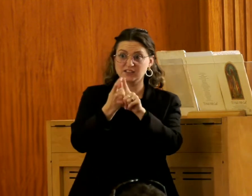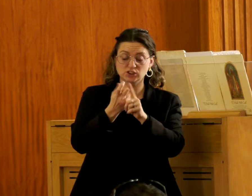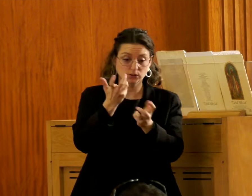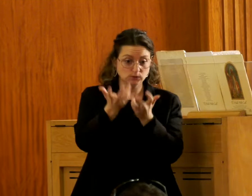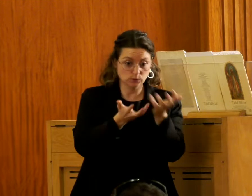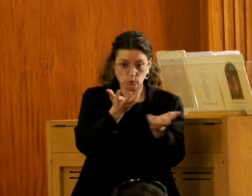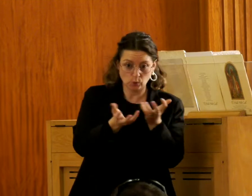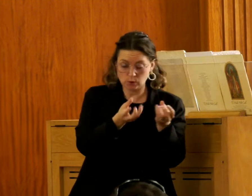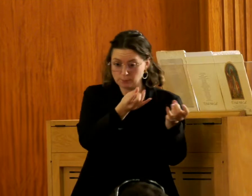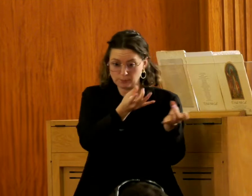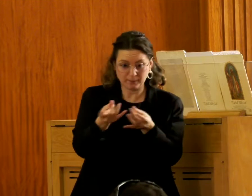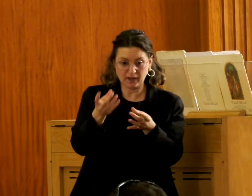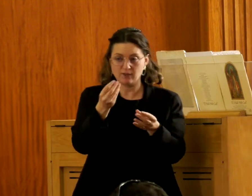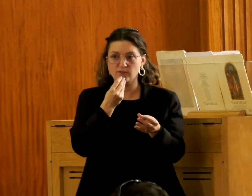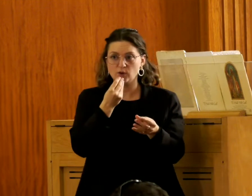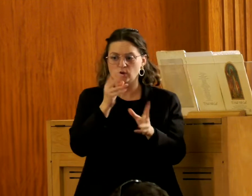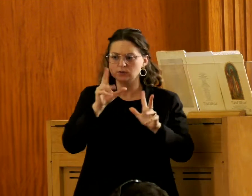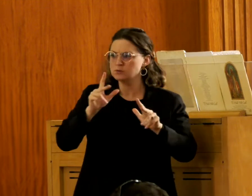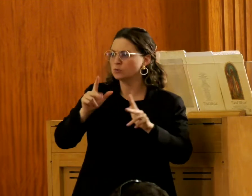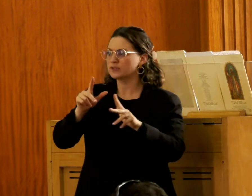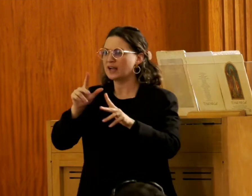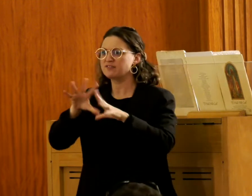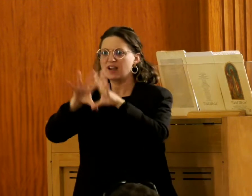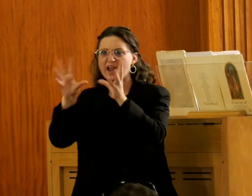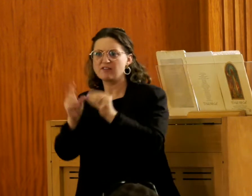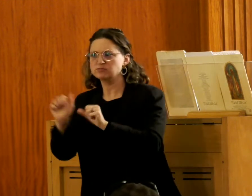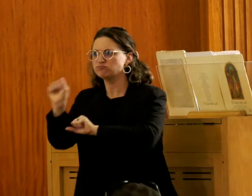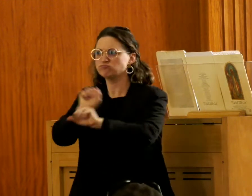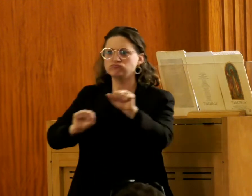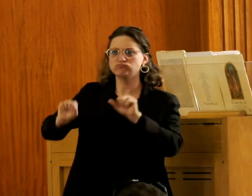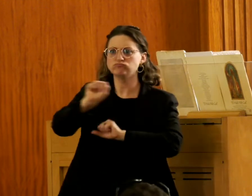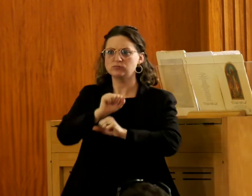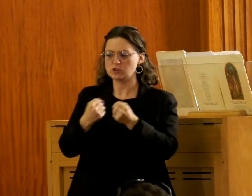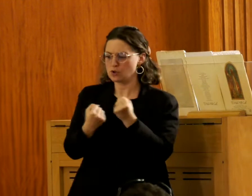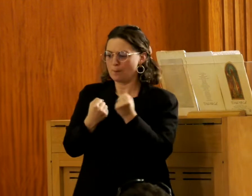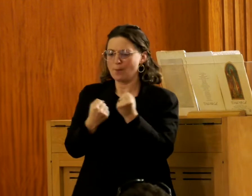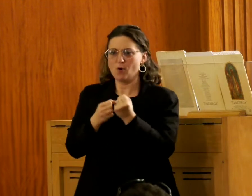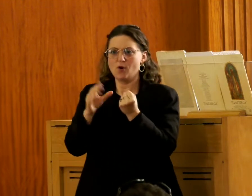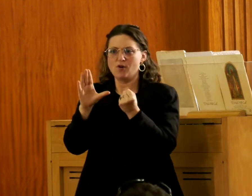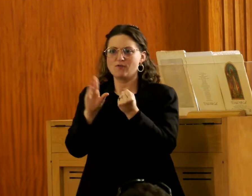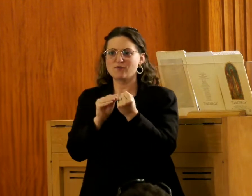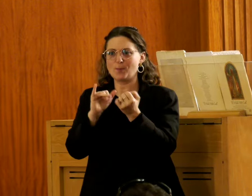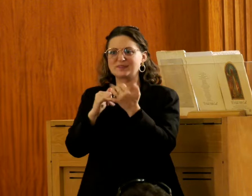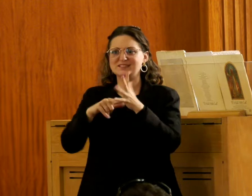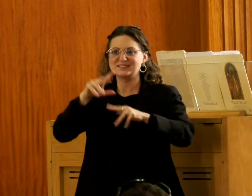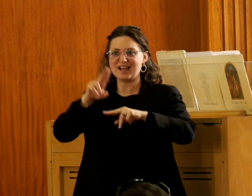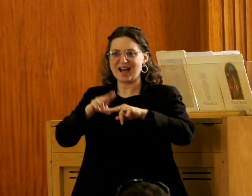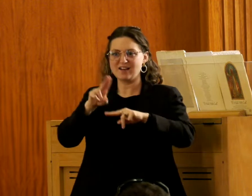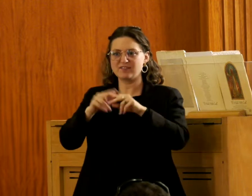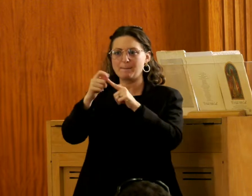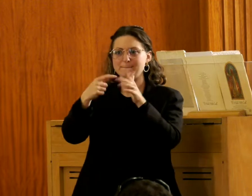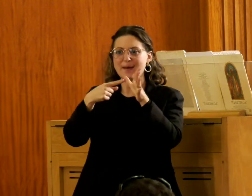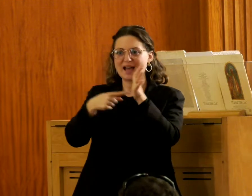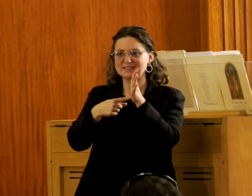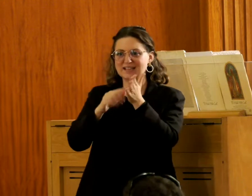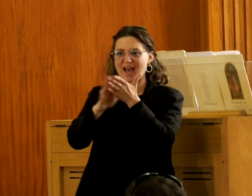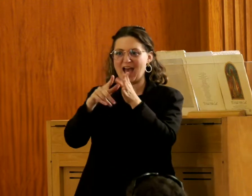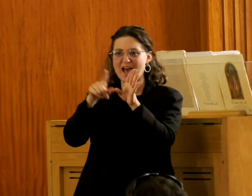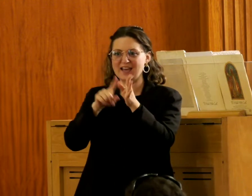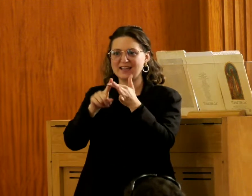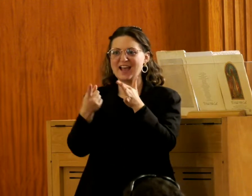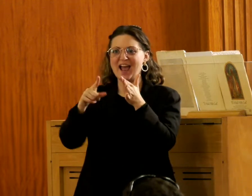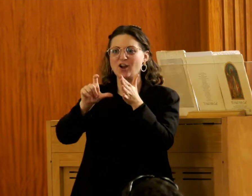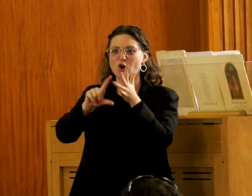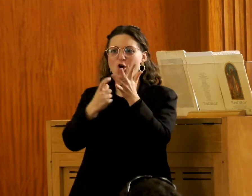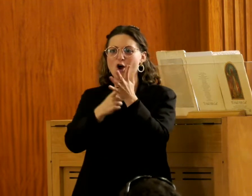kitchen, overseeing day-to-day operations, with the support of long-serving staff, Pat Hayne and Coral